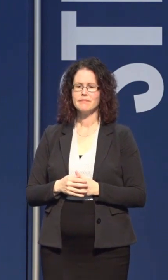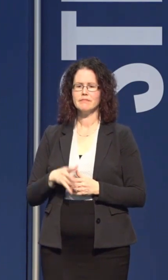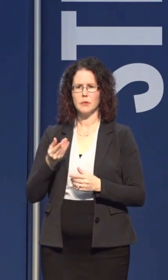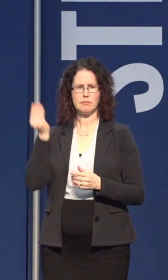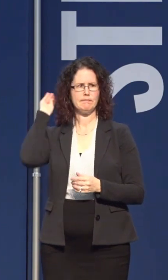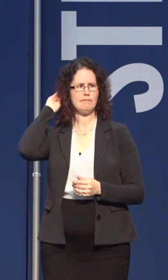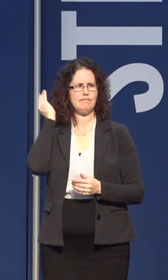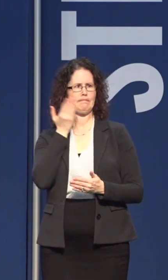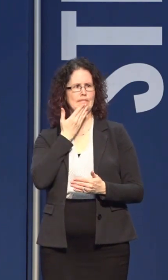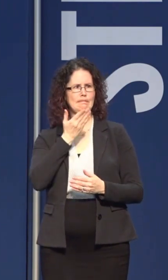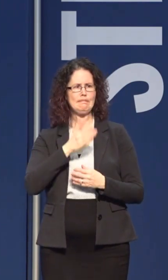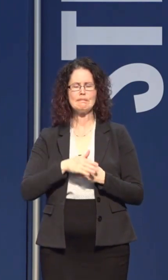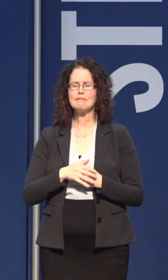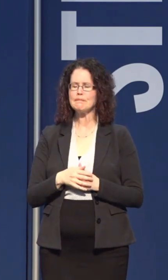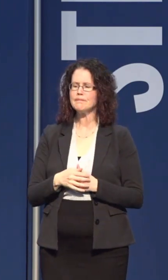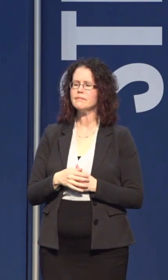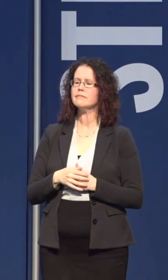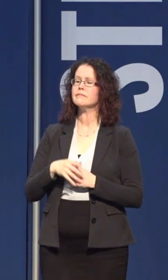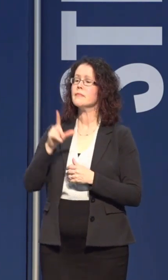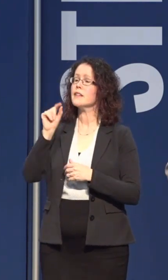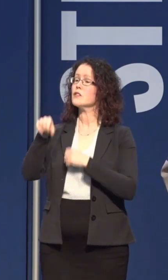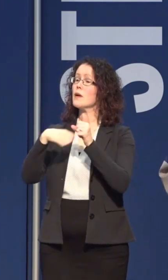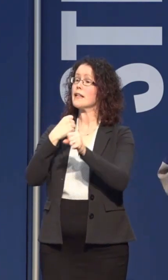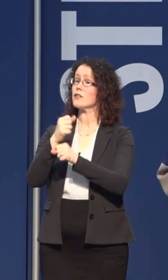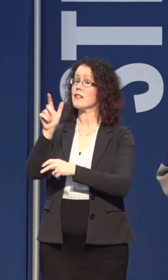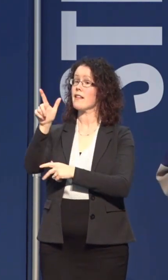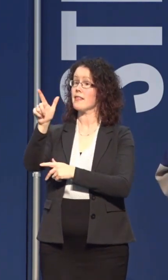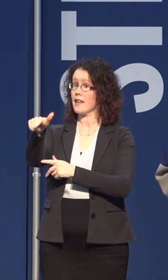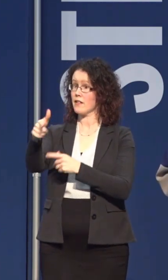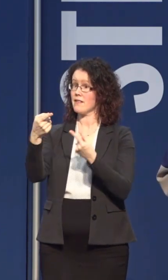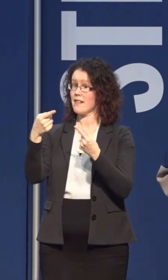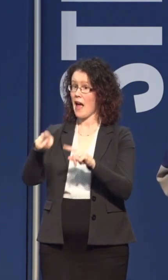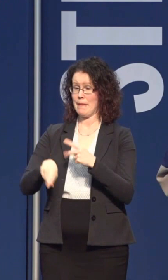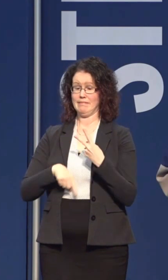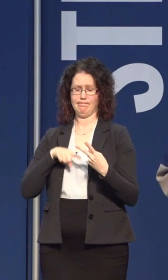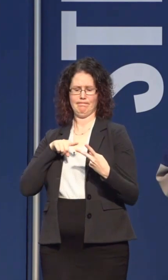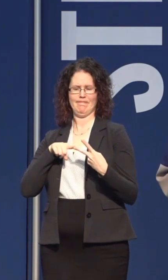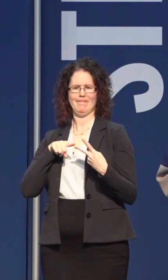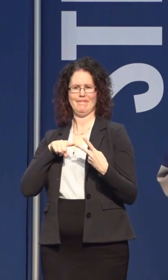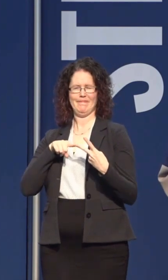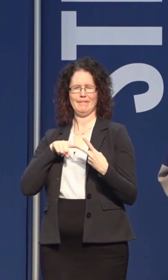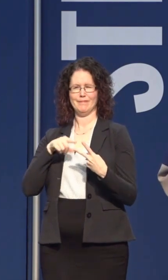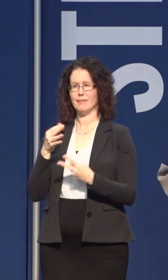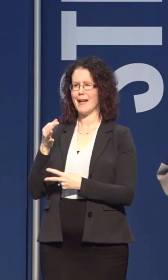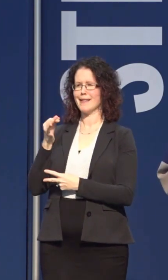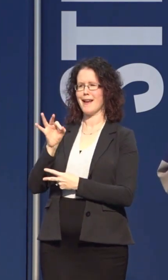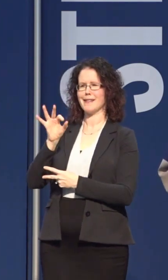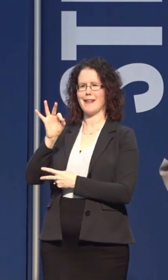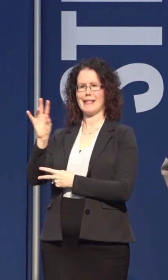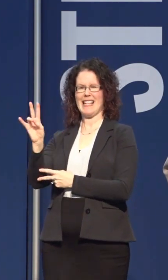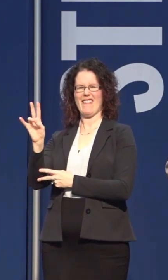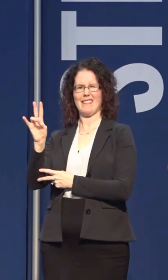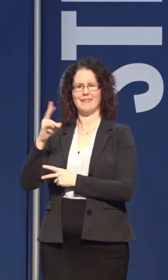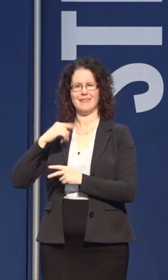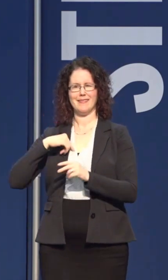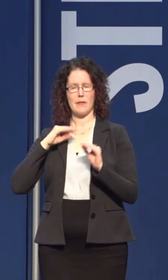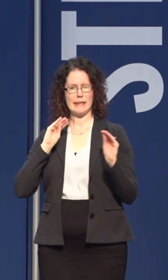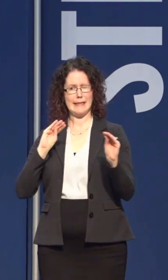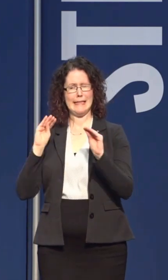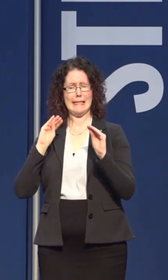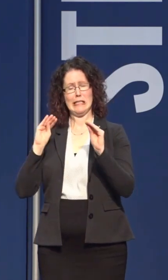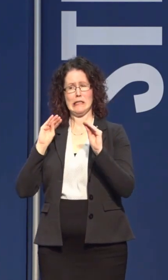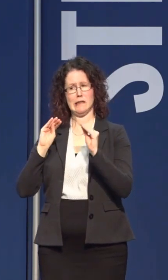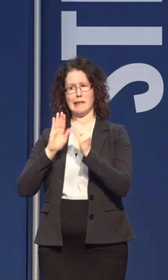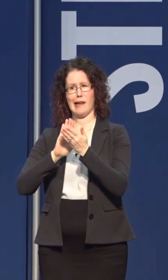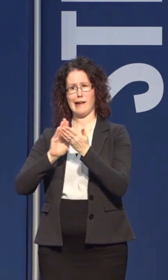ago in 1997, while I was working at a different post-secondary institution here in Nova Scotia, to remain unnamed, but it's in